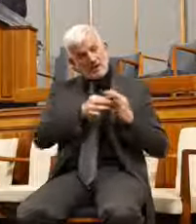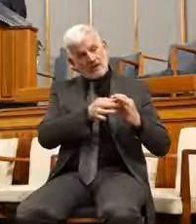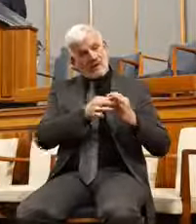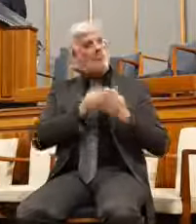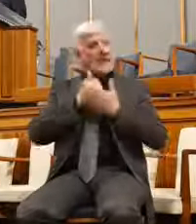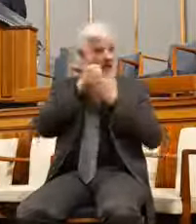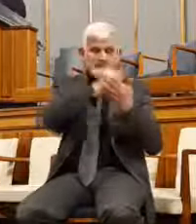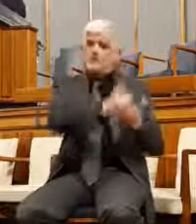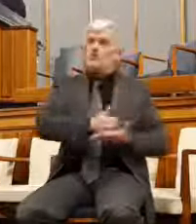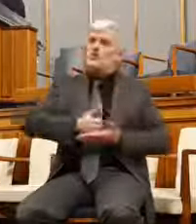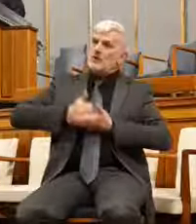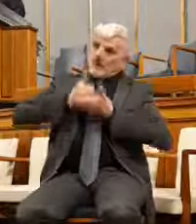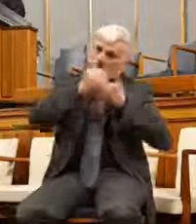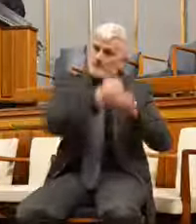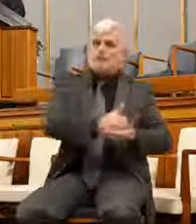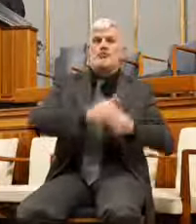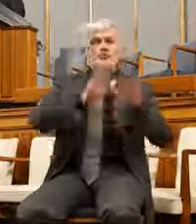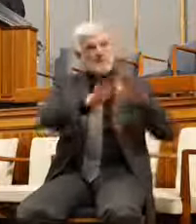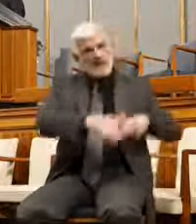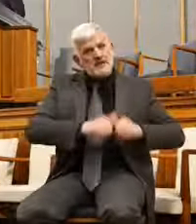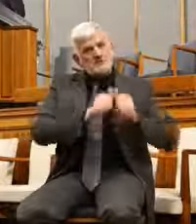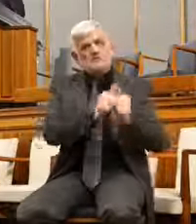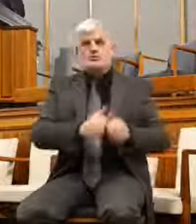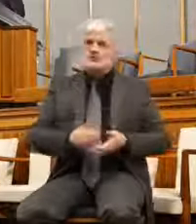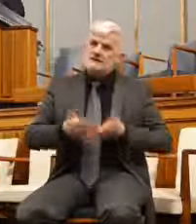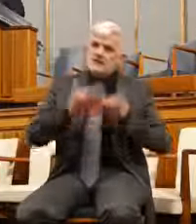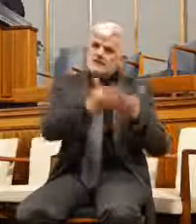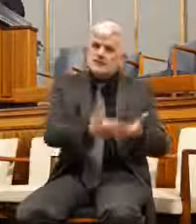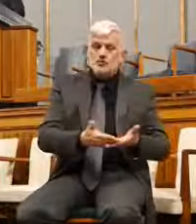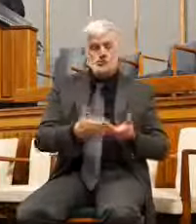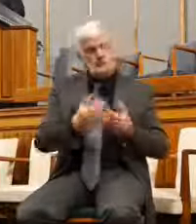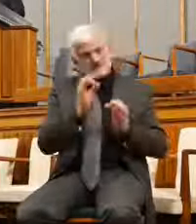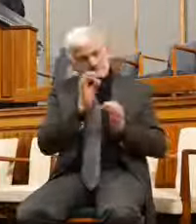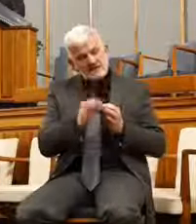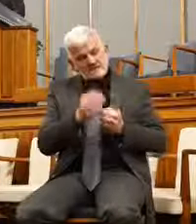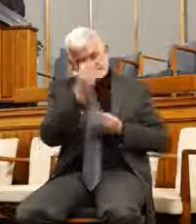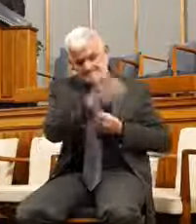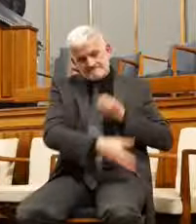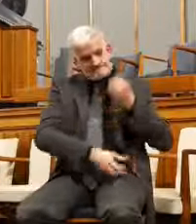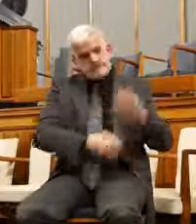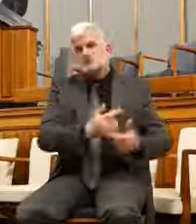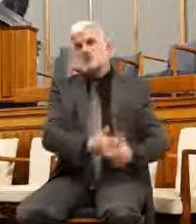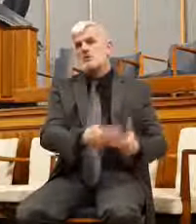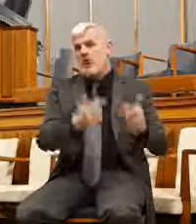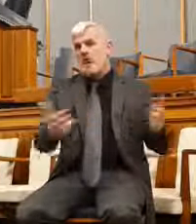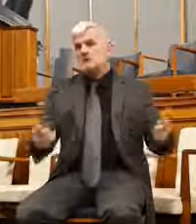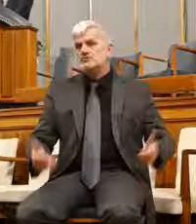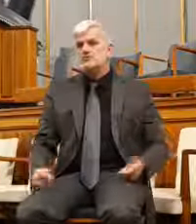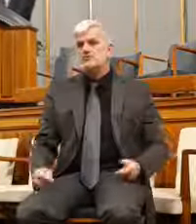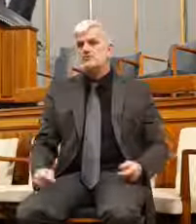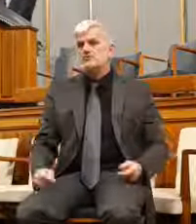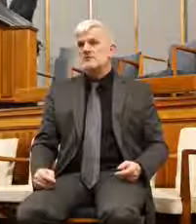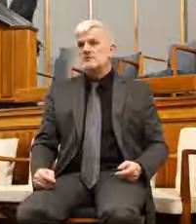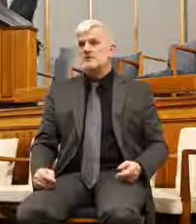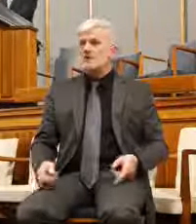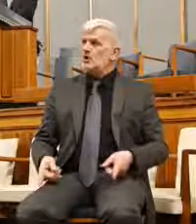help you and bless you and fill you with all manner of things. So that's the case that